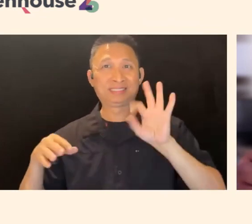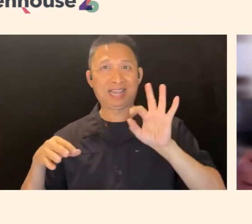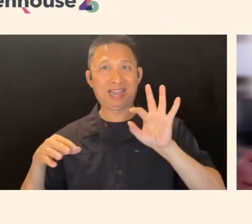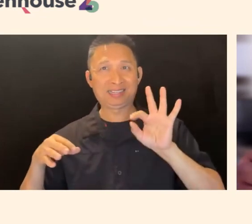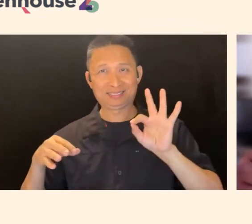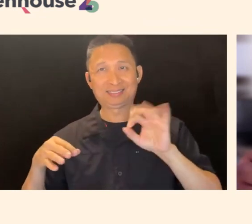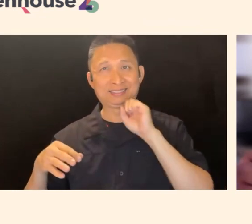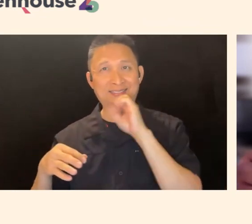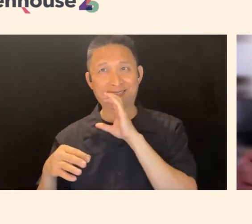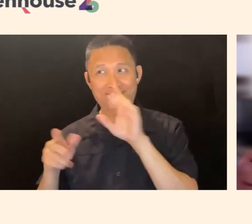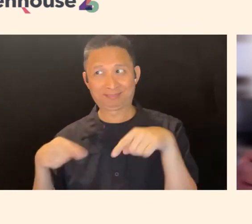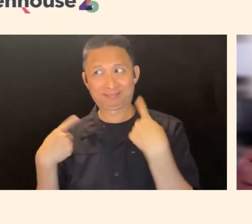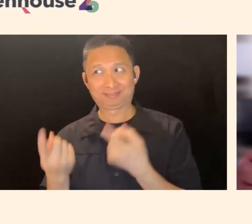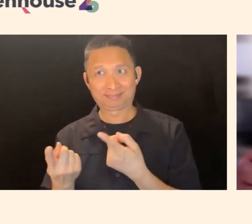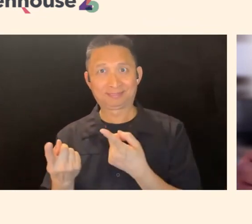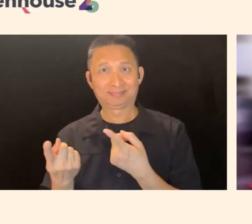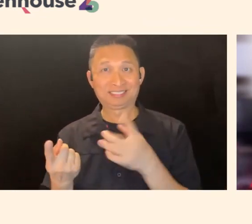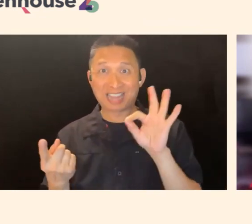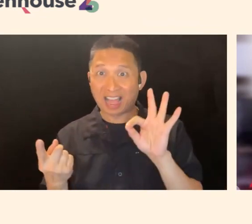given time,